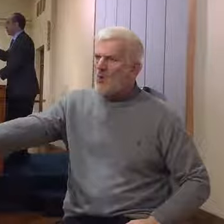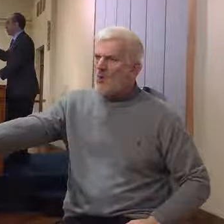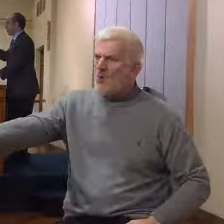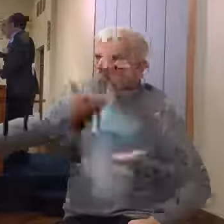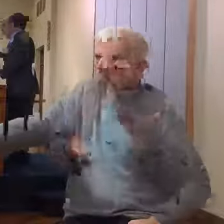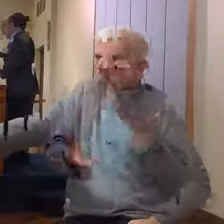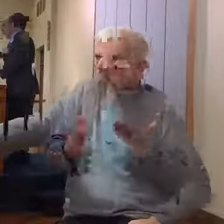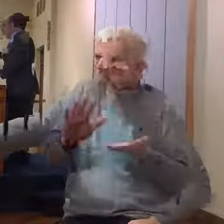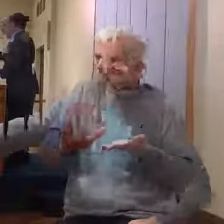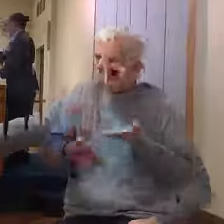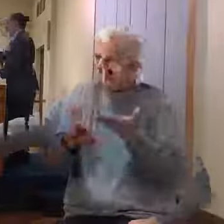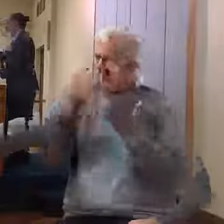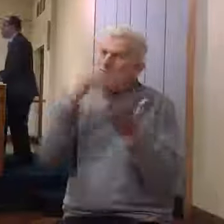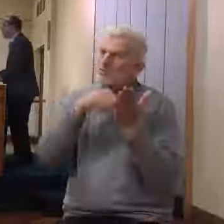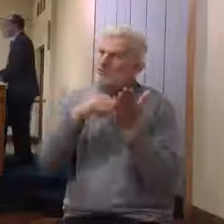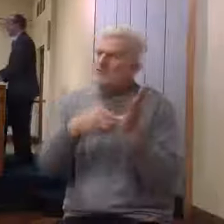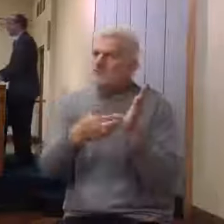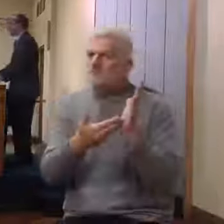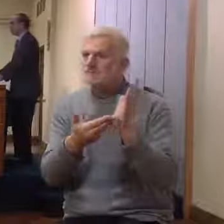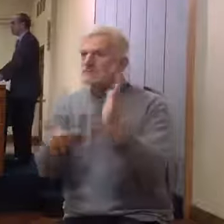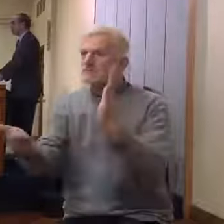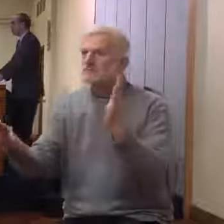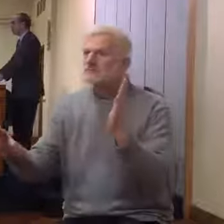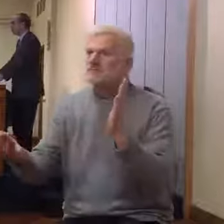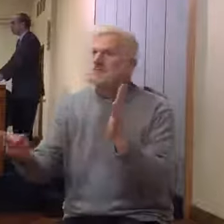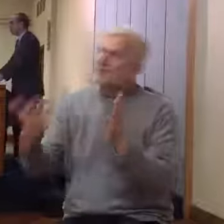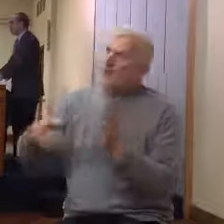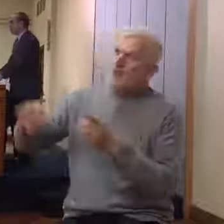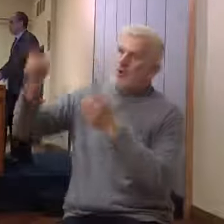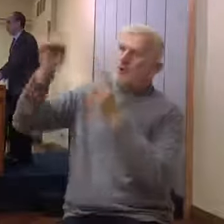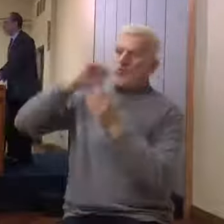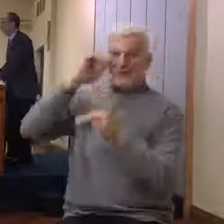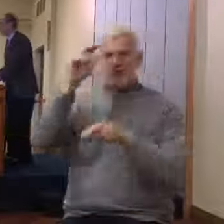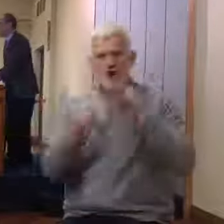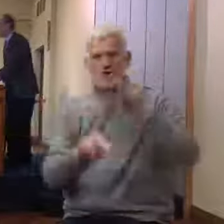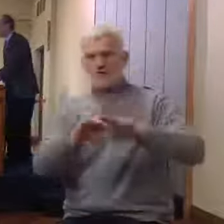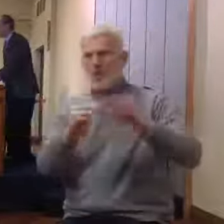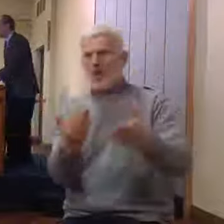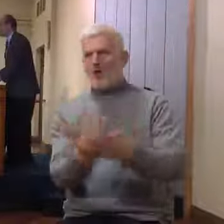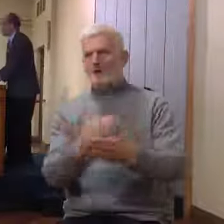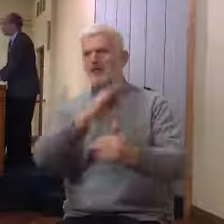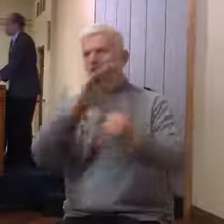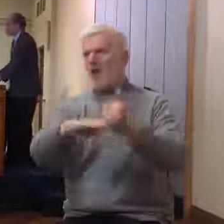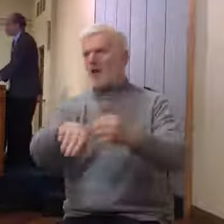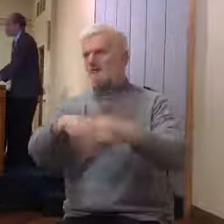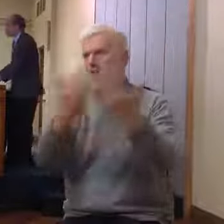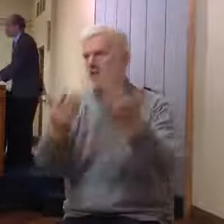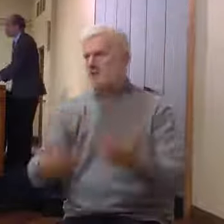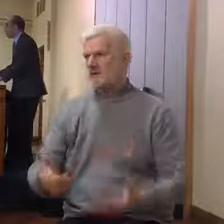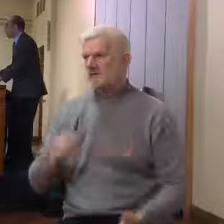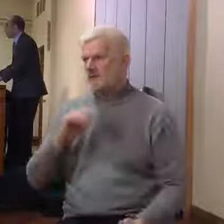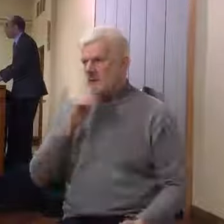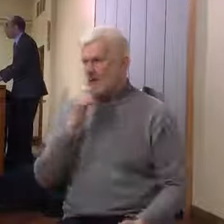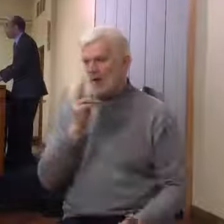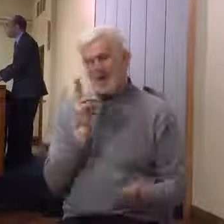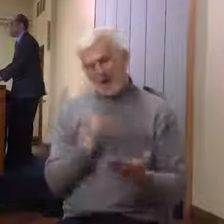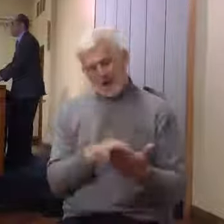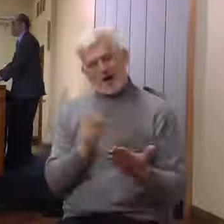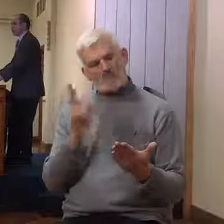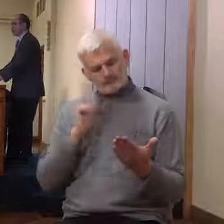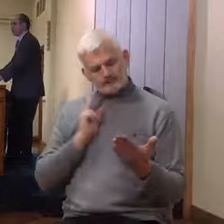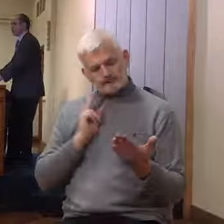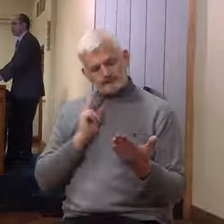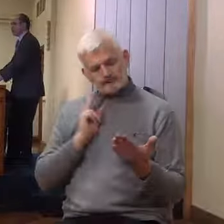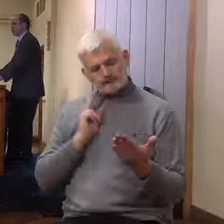That whatever is happening, God is going to judge this world. He's going to judge sin. He's going to judge the malefactors who